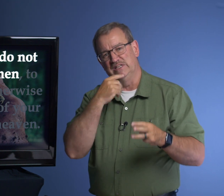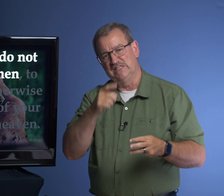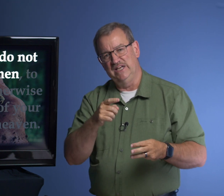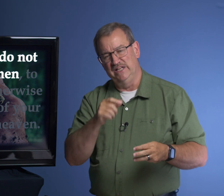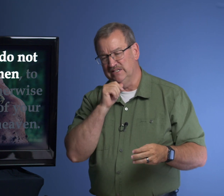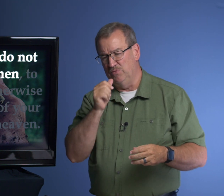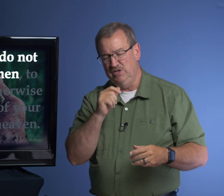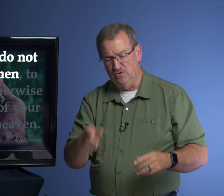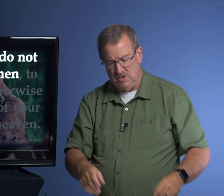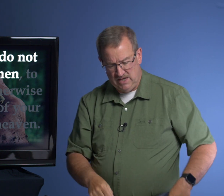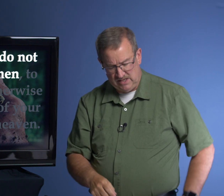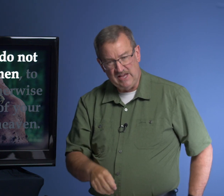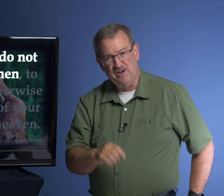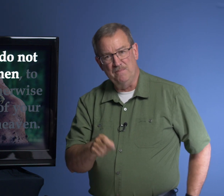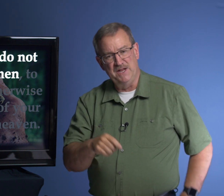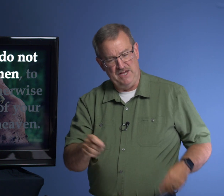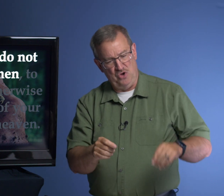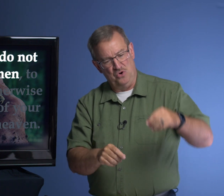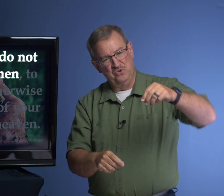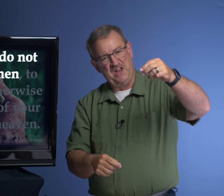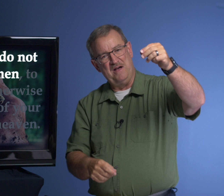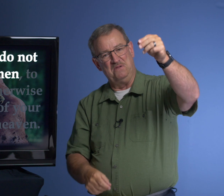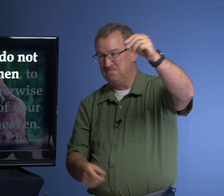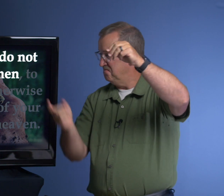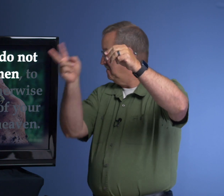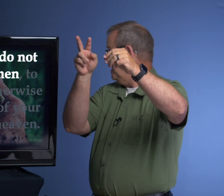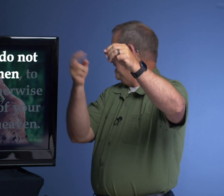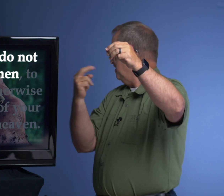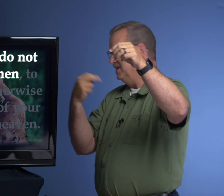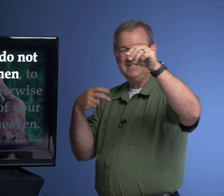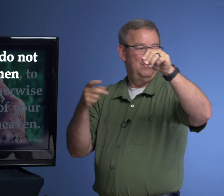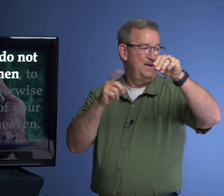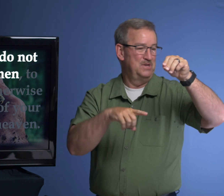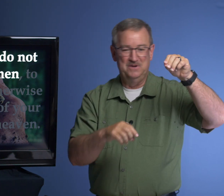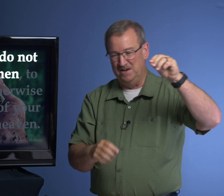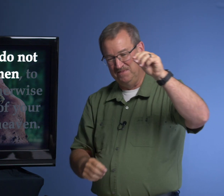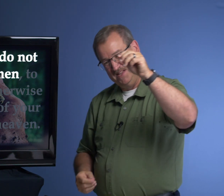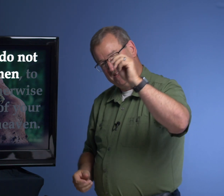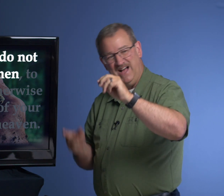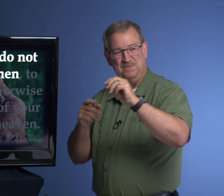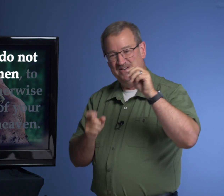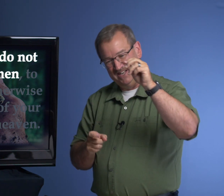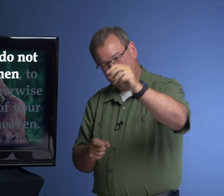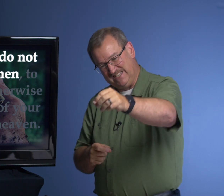say it is that we don't take our money and hold it up and everybody see what I'm doing. I'm giving this,